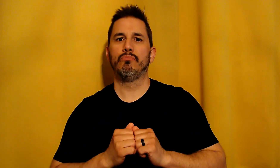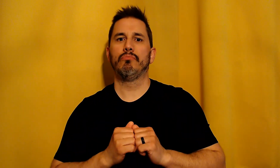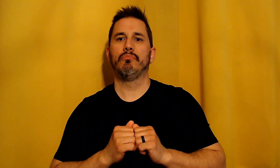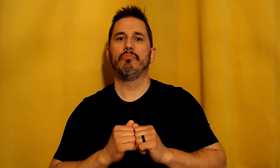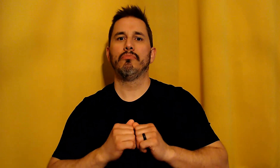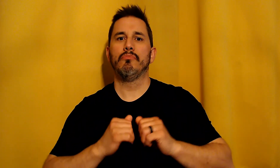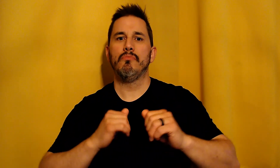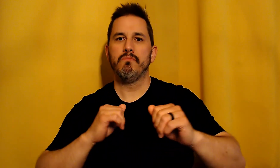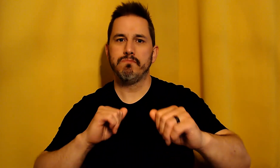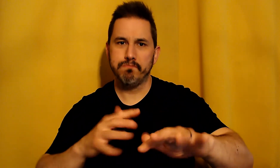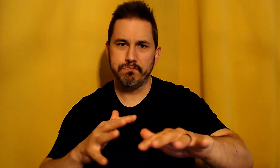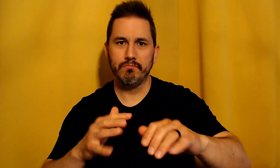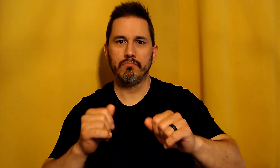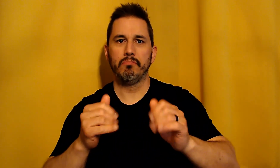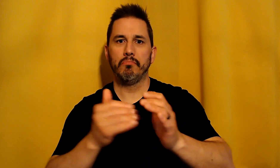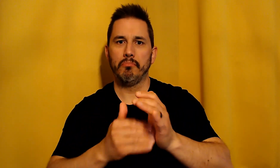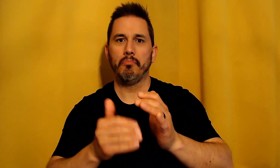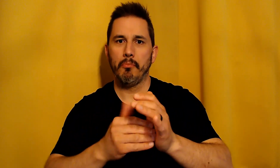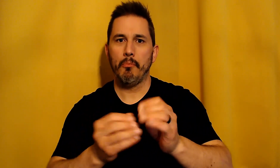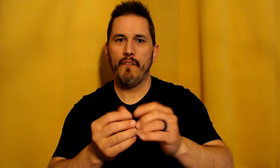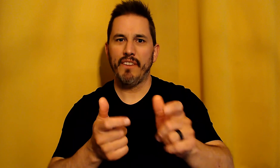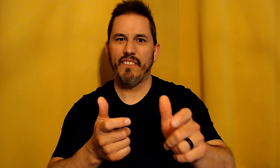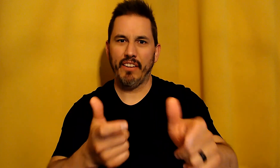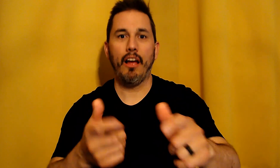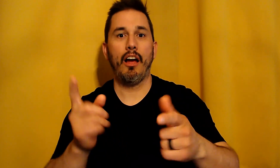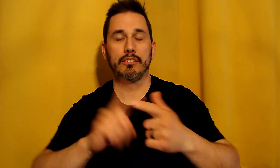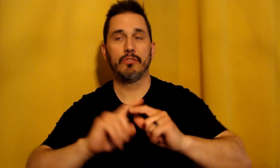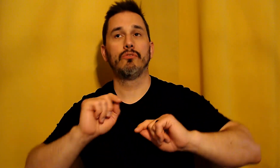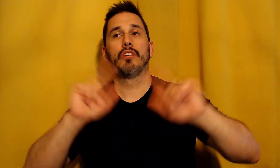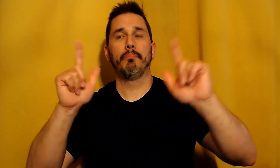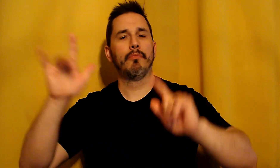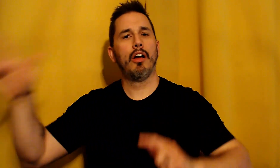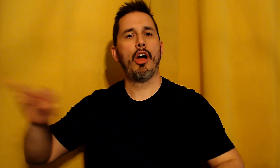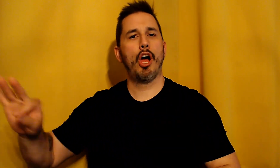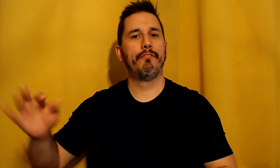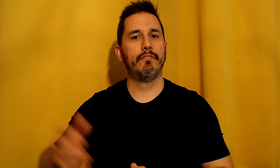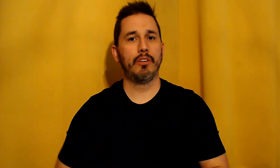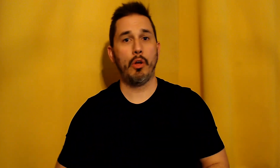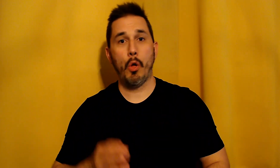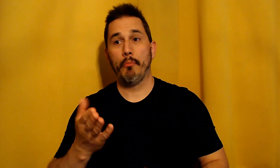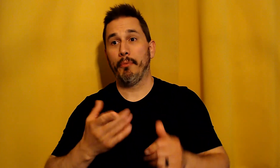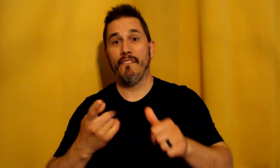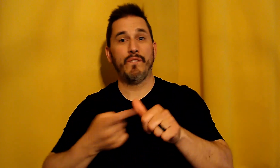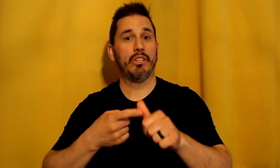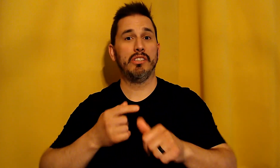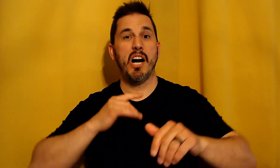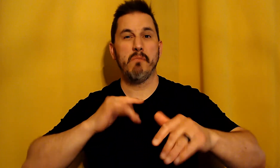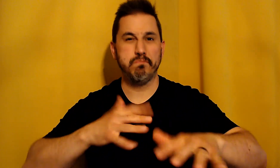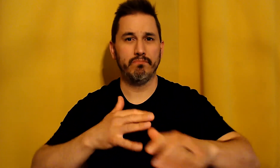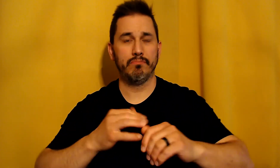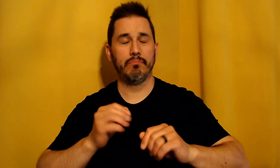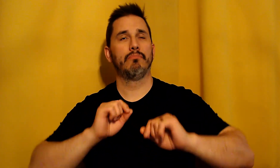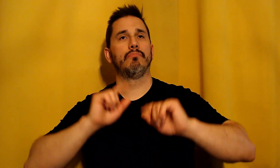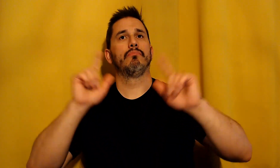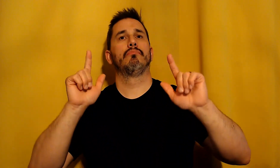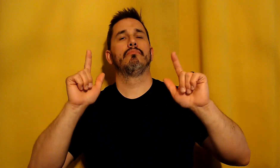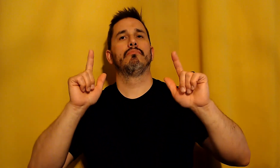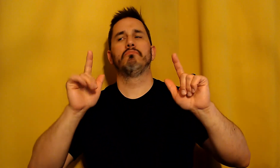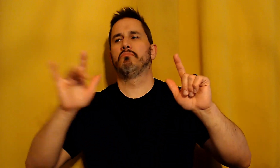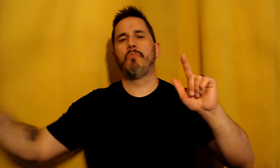bit of vibration and then repeats and repeats and repeats and gets faster and faster until eventually you get up and turn it off. Or you could have